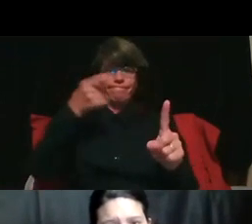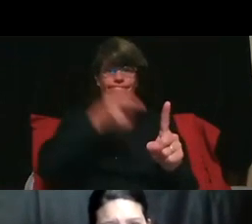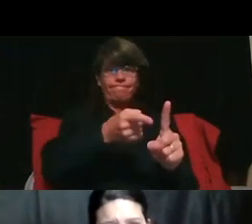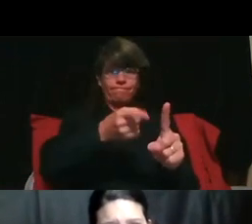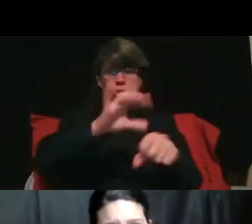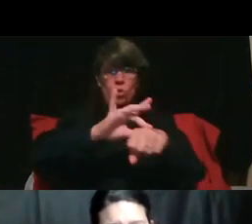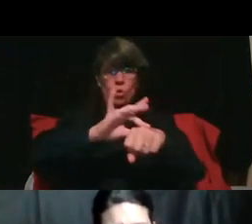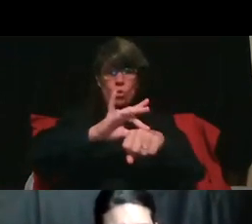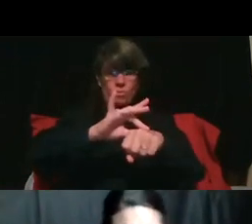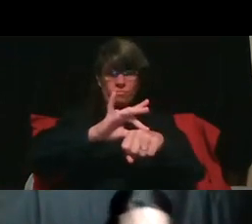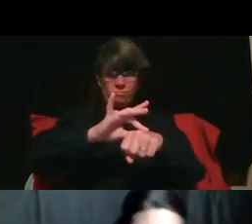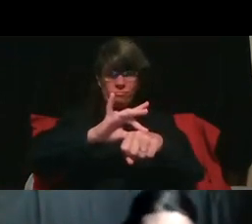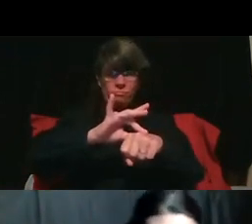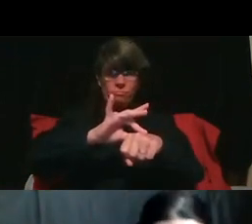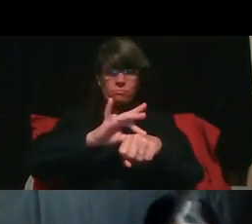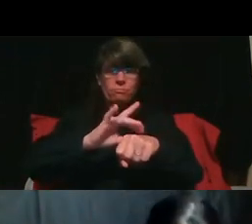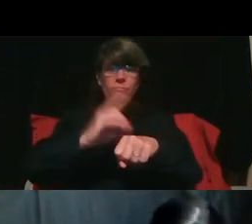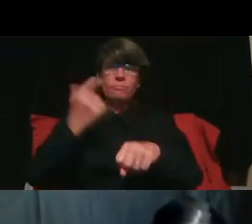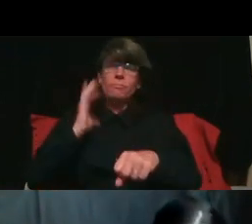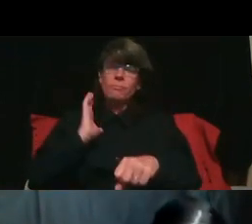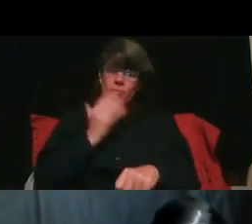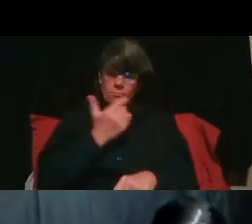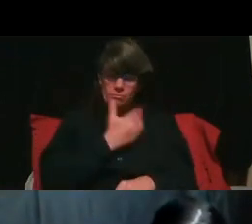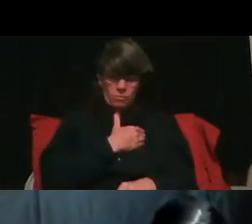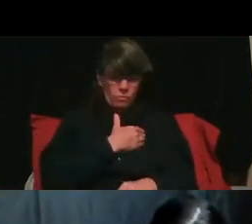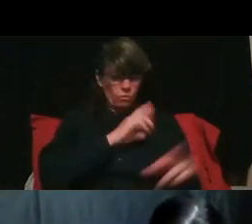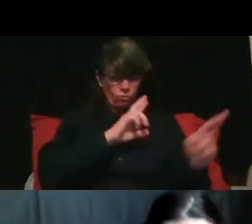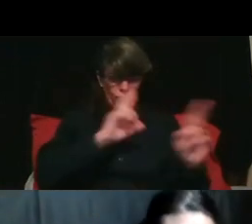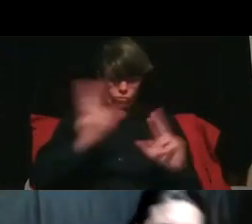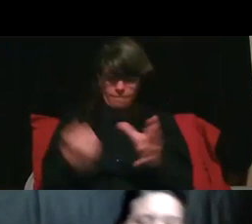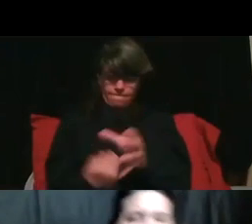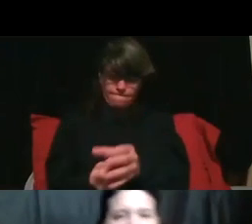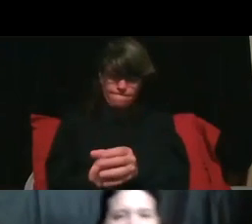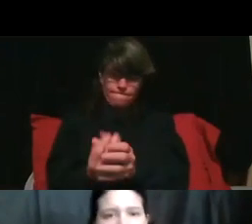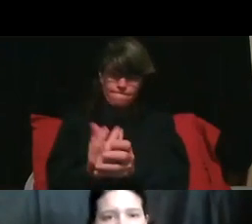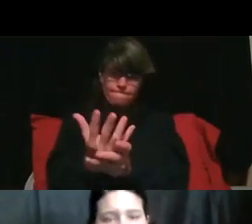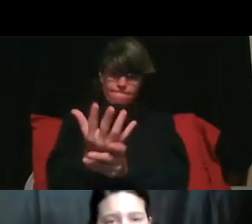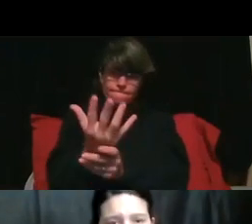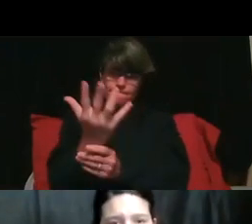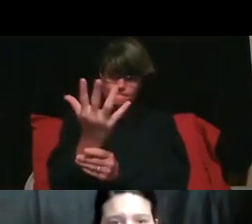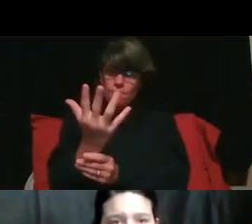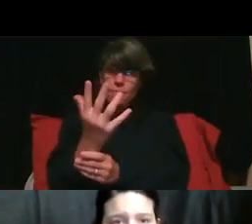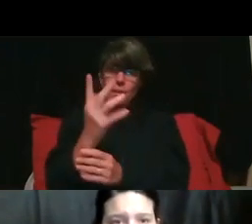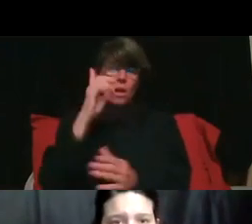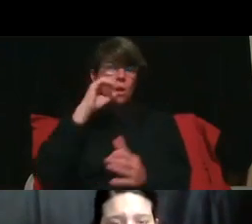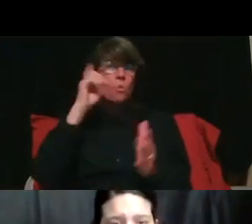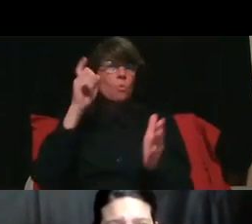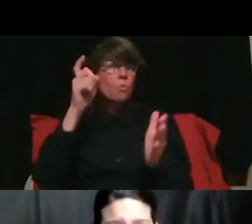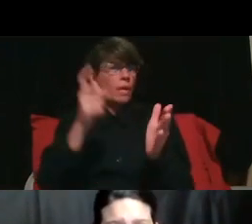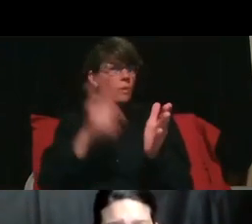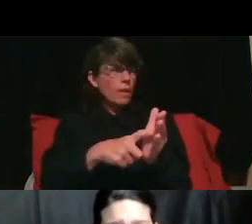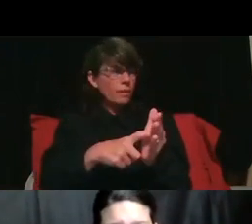And as we come forth in the springtime and recognize the budding of